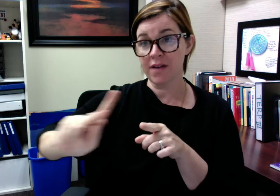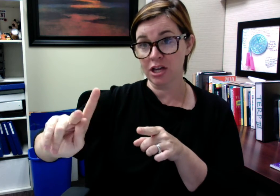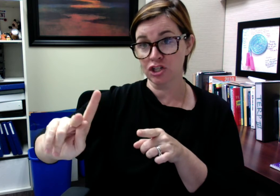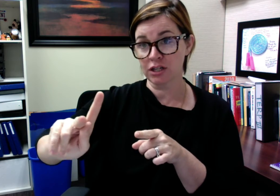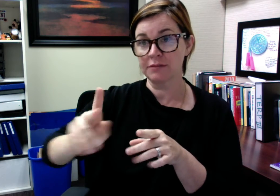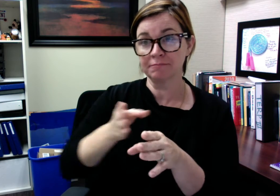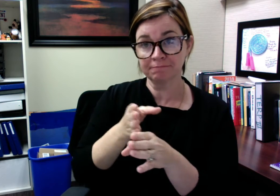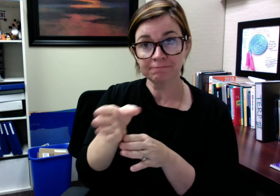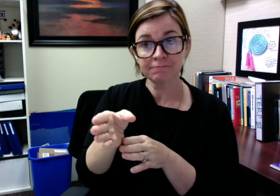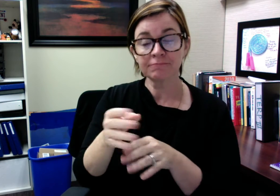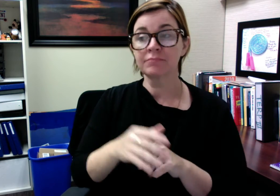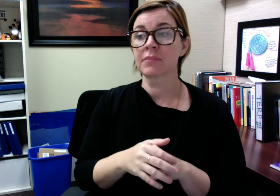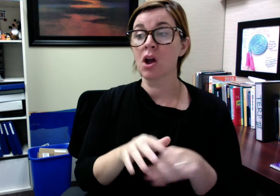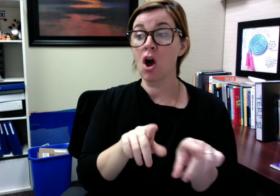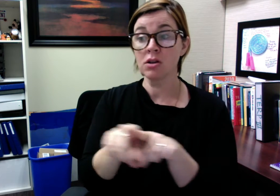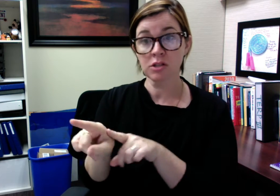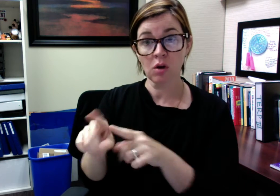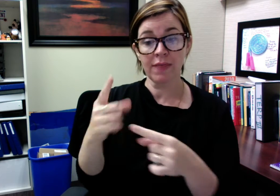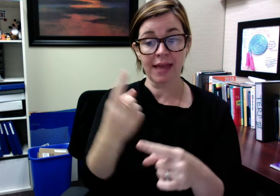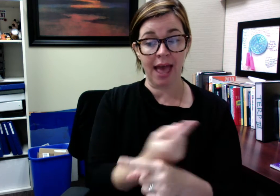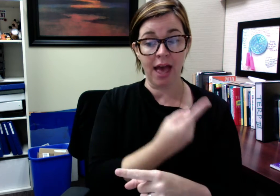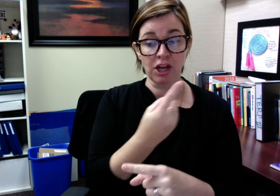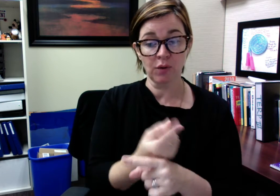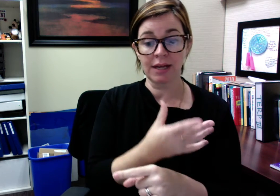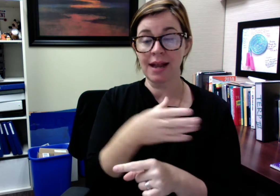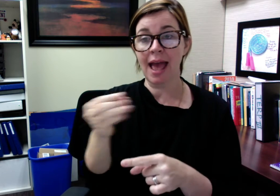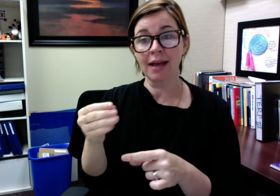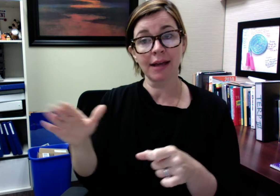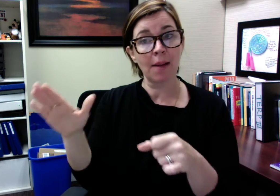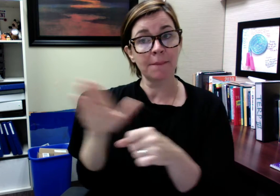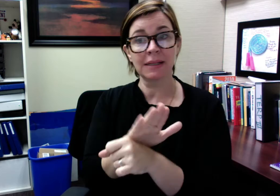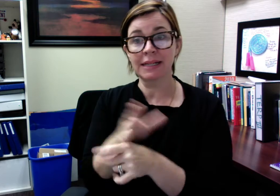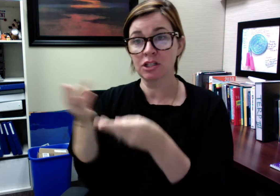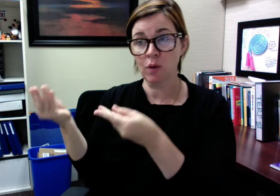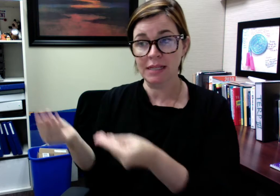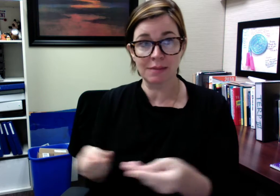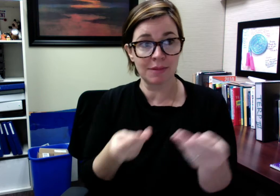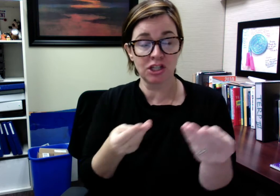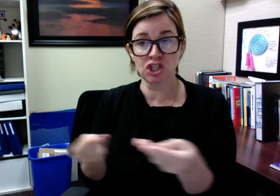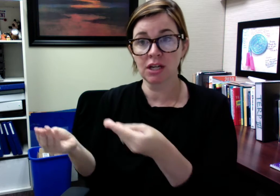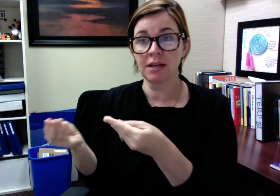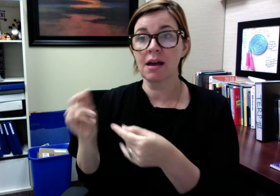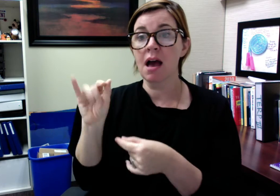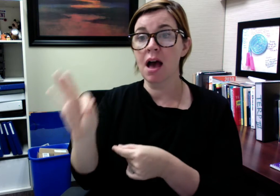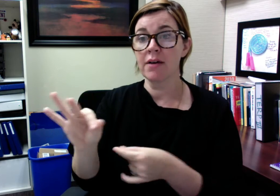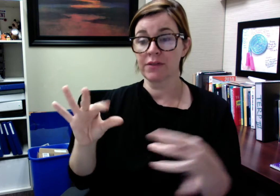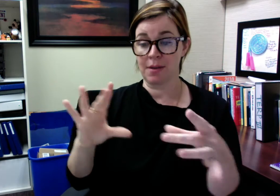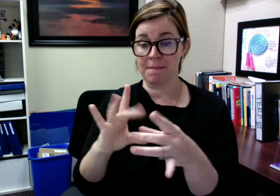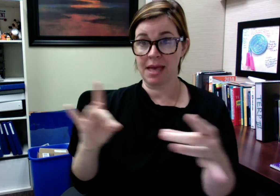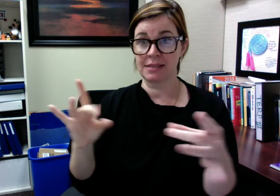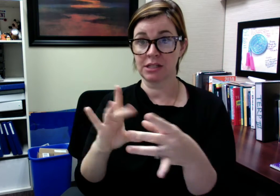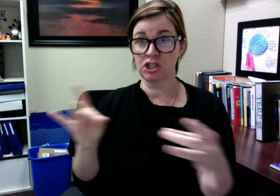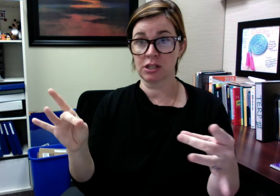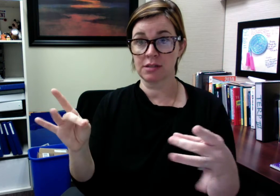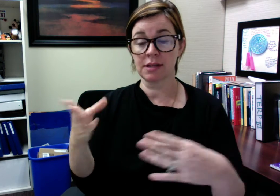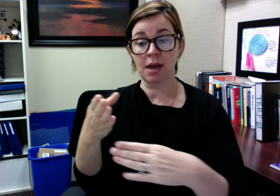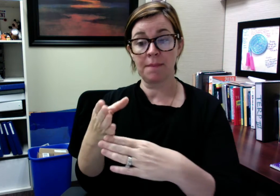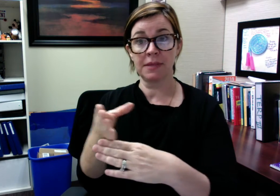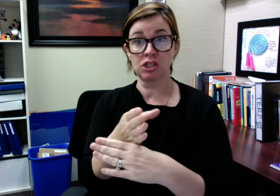accurate and complete transmission of messages between a patient and